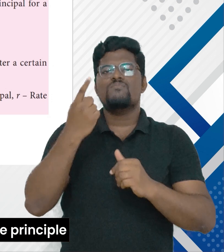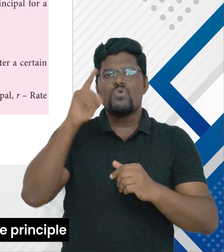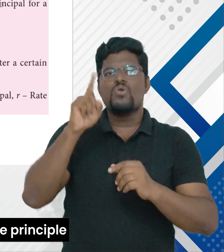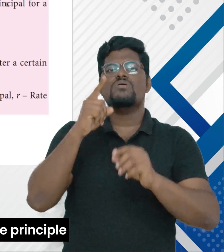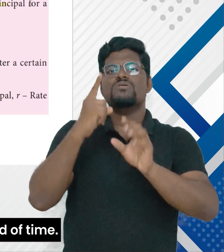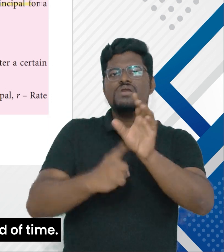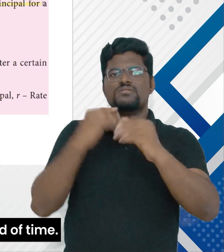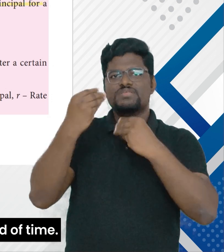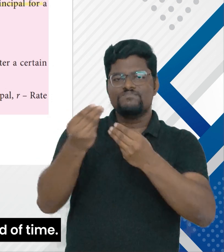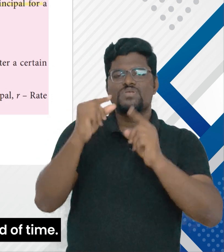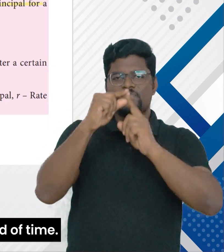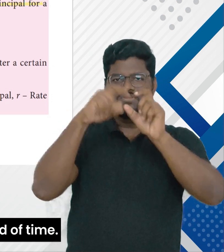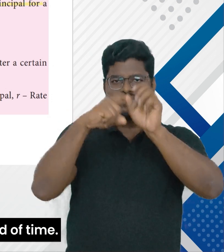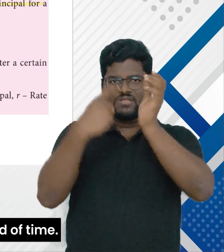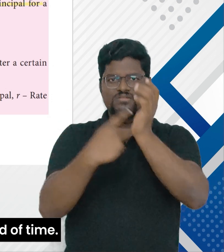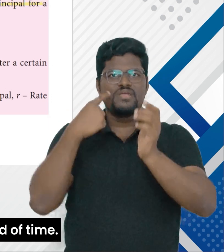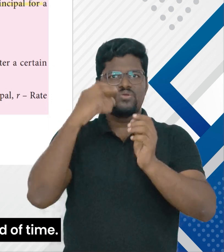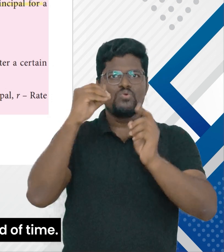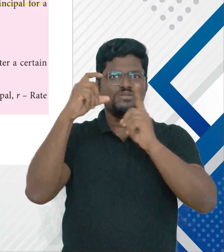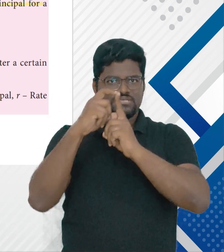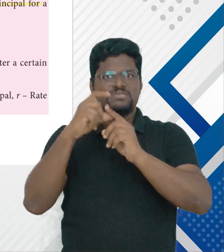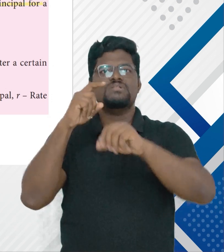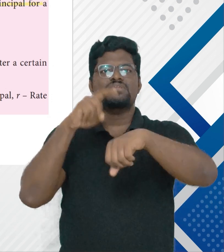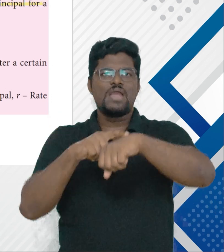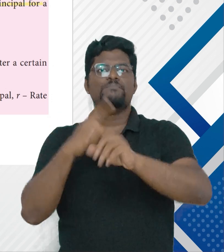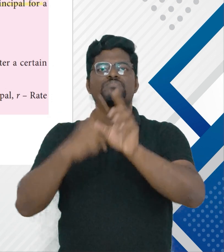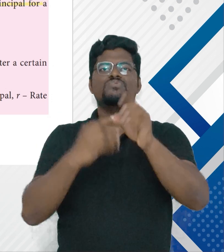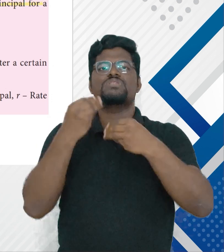the principal for a certain period of time.